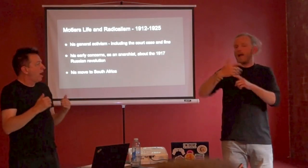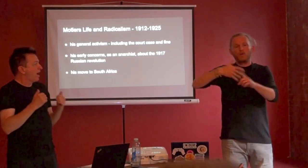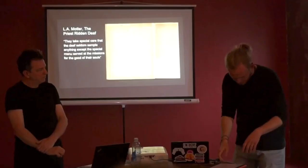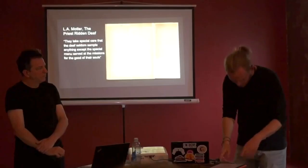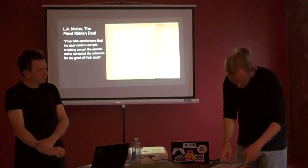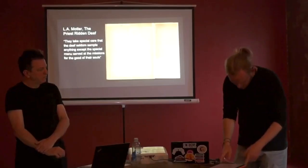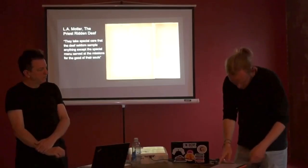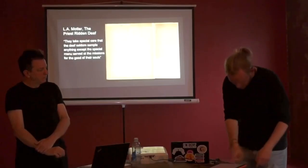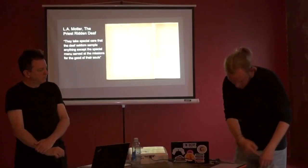What we can't say for certain.